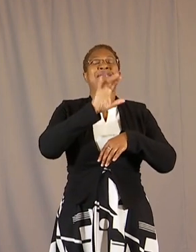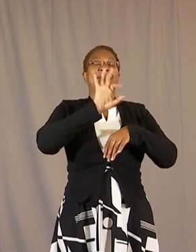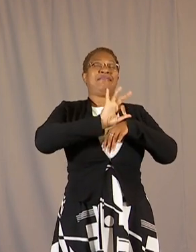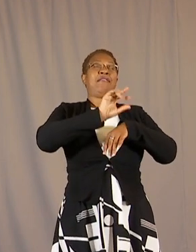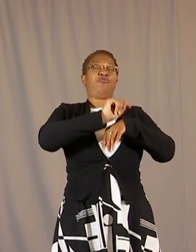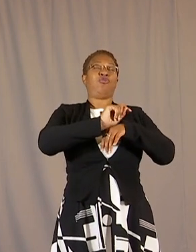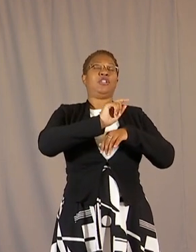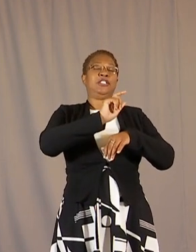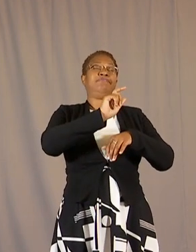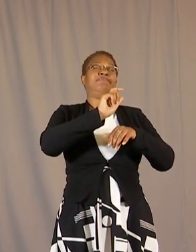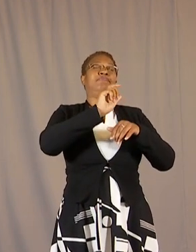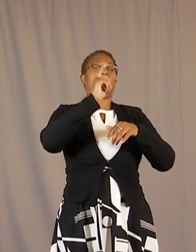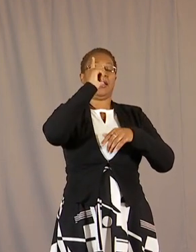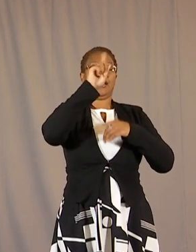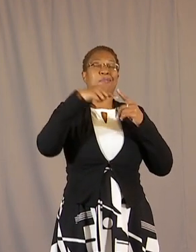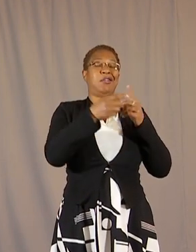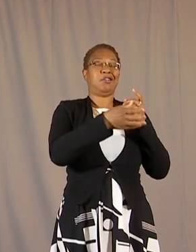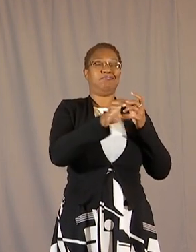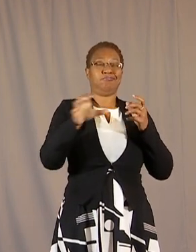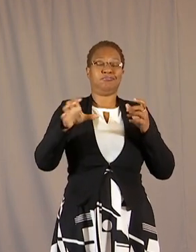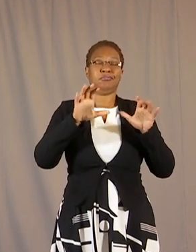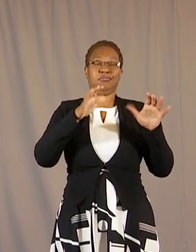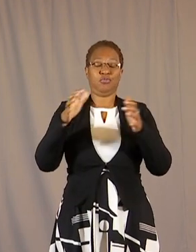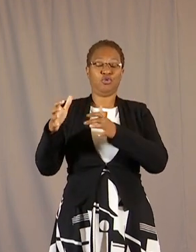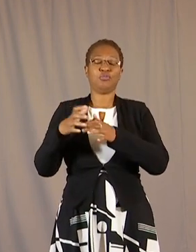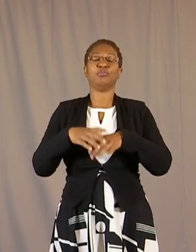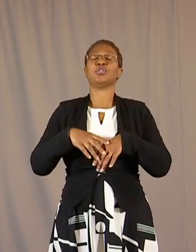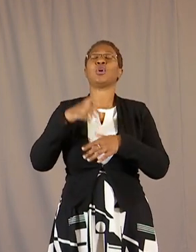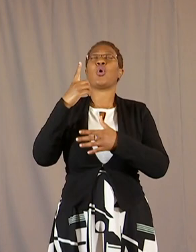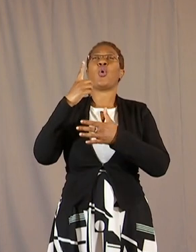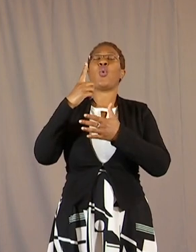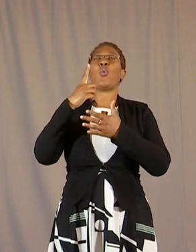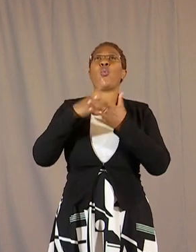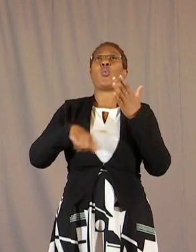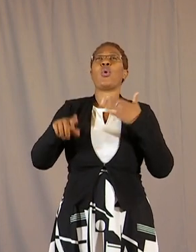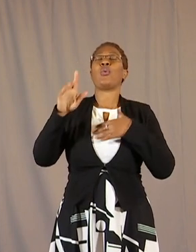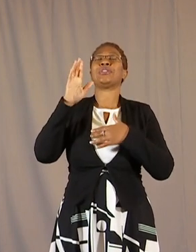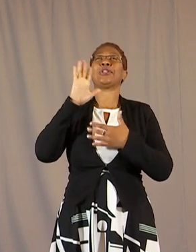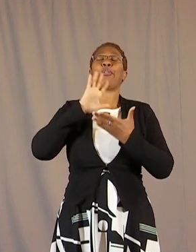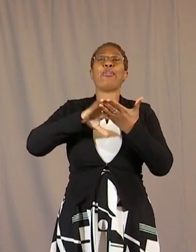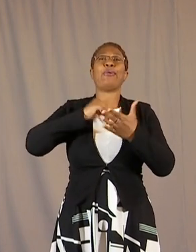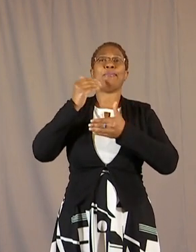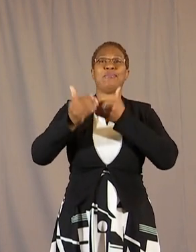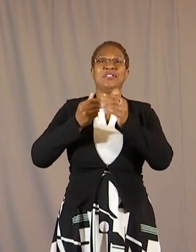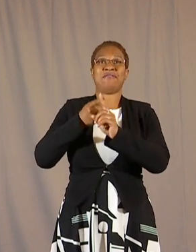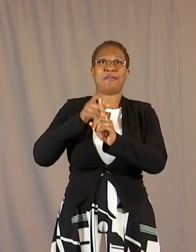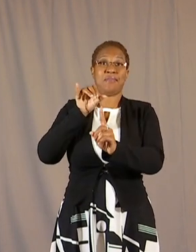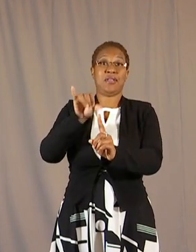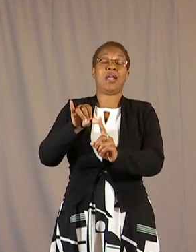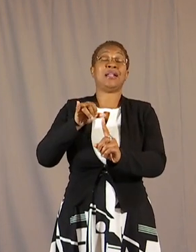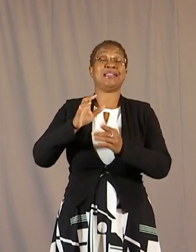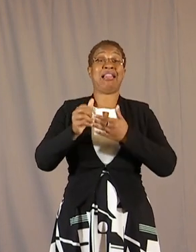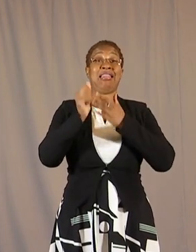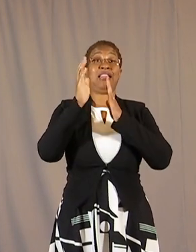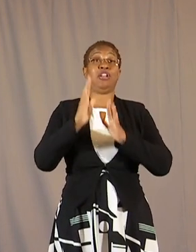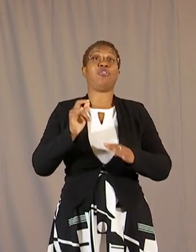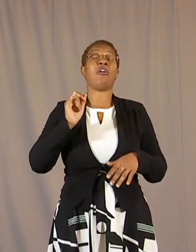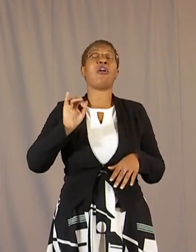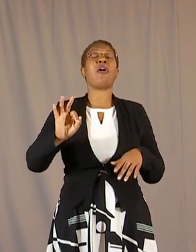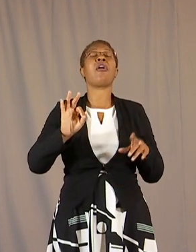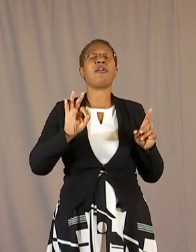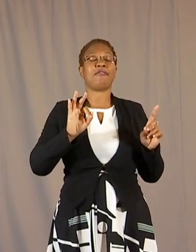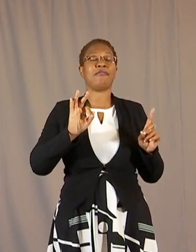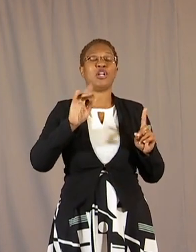say where you're learning lessons from that process? Brenda, if I can start with you as the leader of strategic